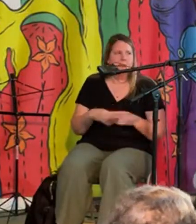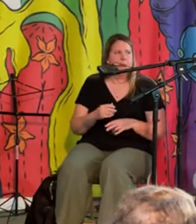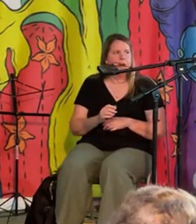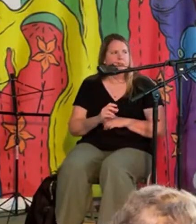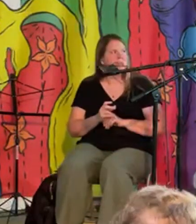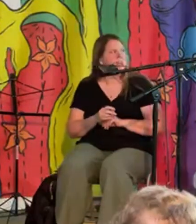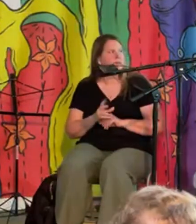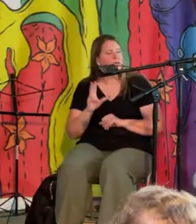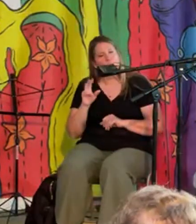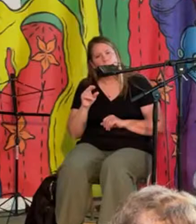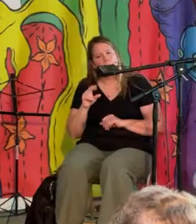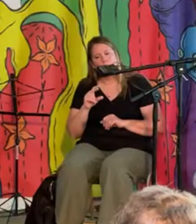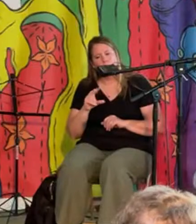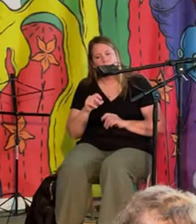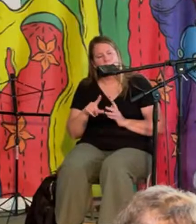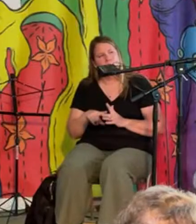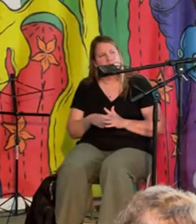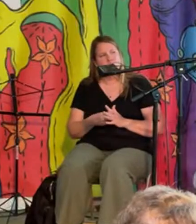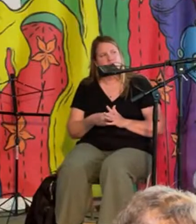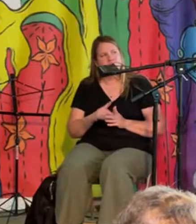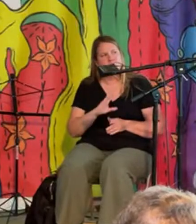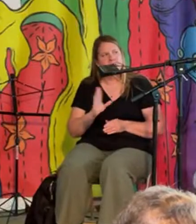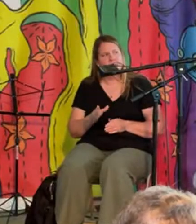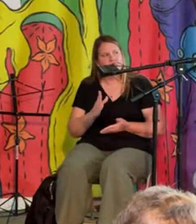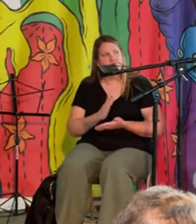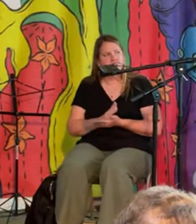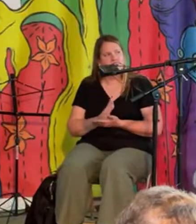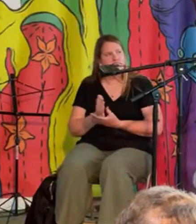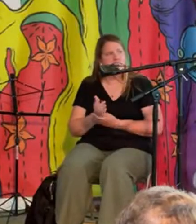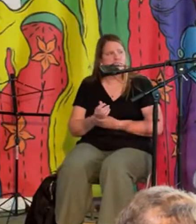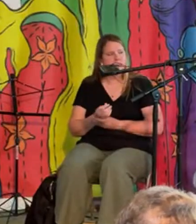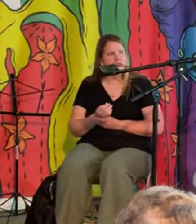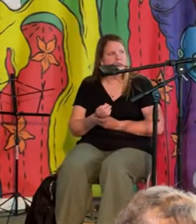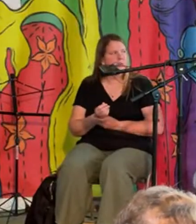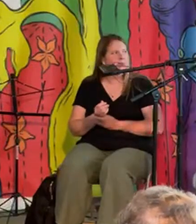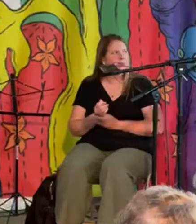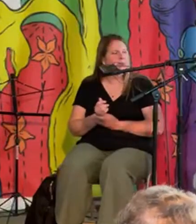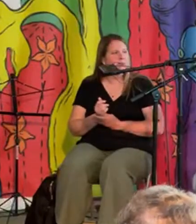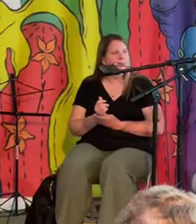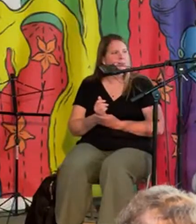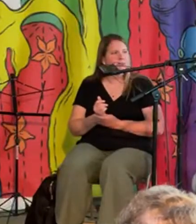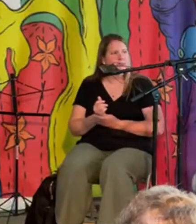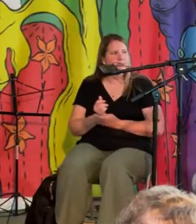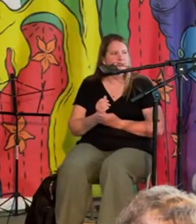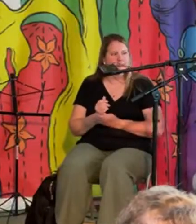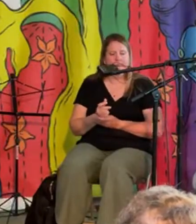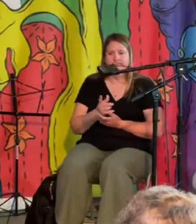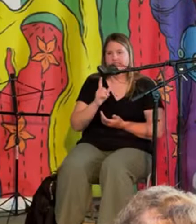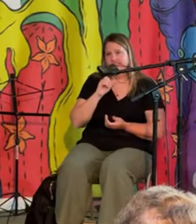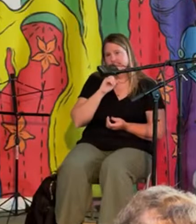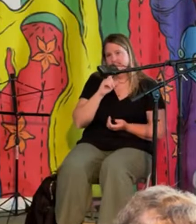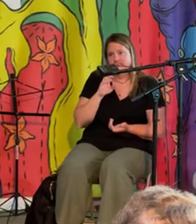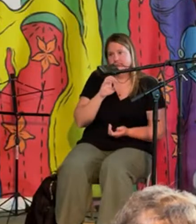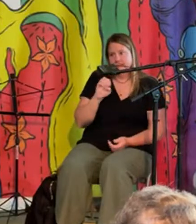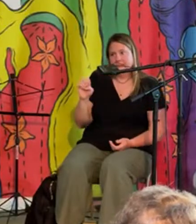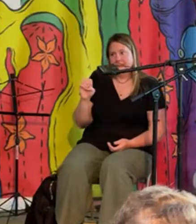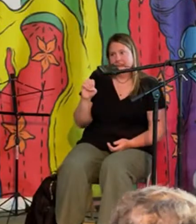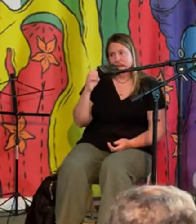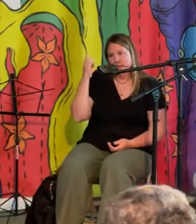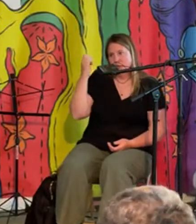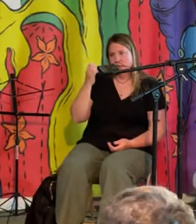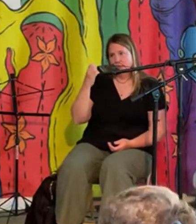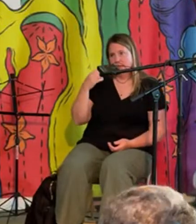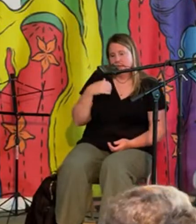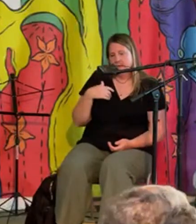no, once it starts, it will never stop. Which is also true of frickin' Eastern Europe, though. It's like, has